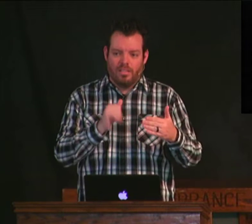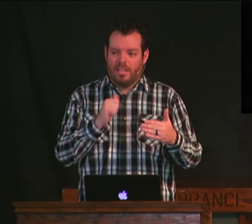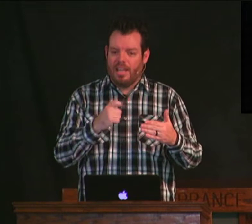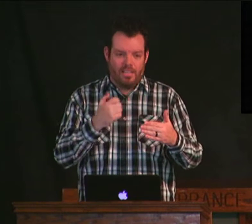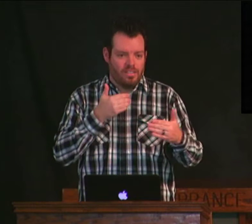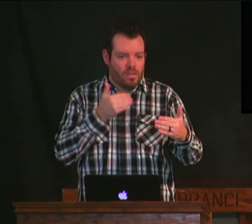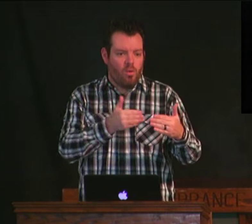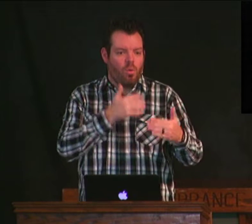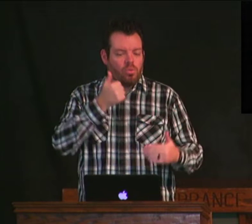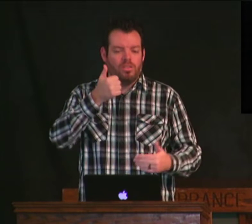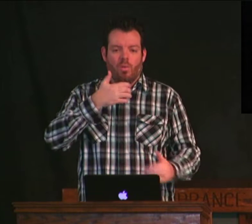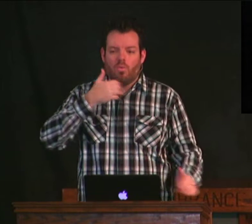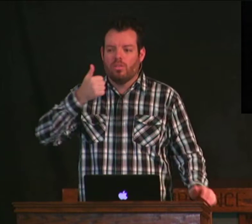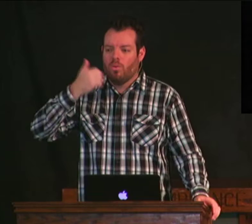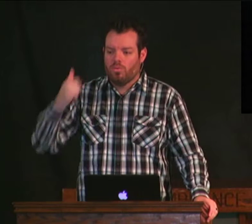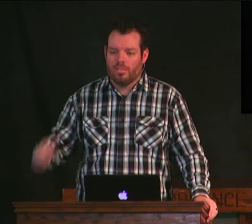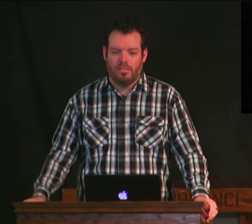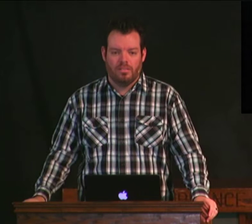the age, older and older and older,